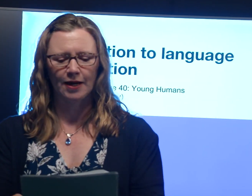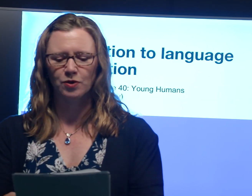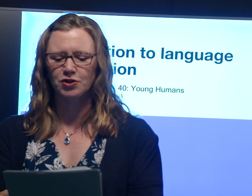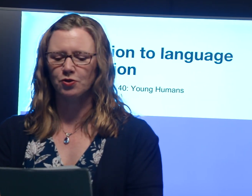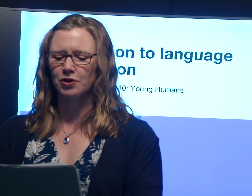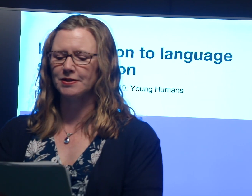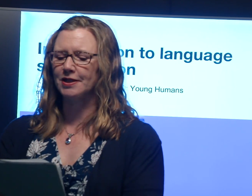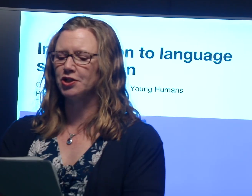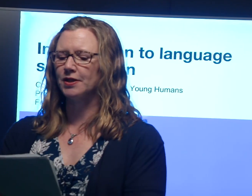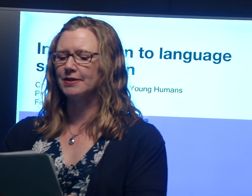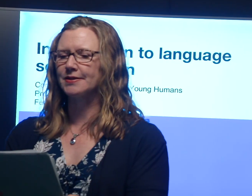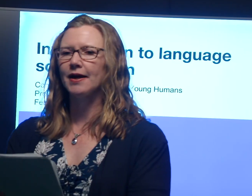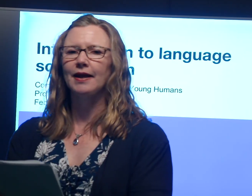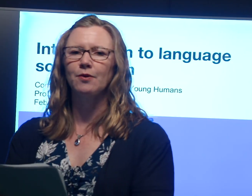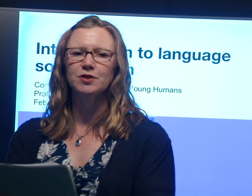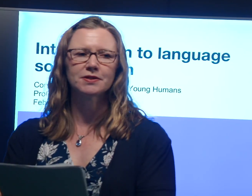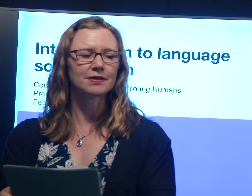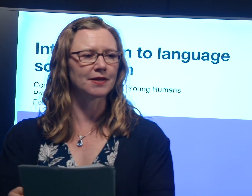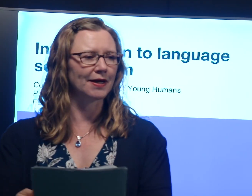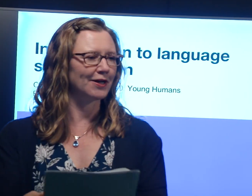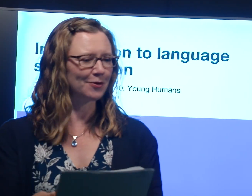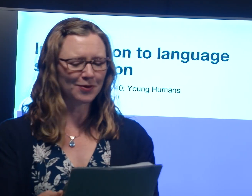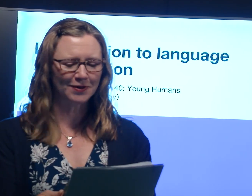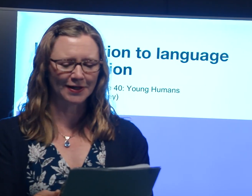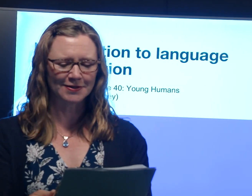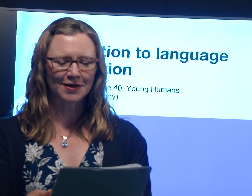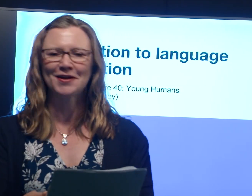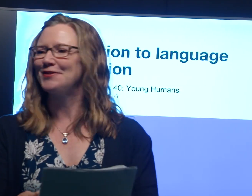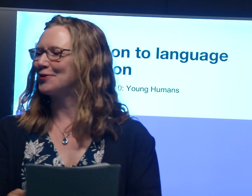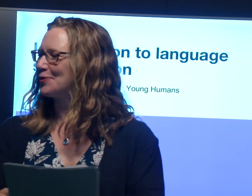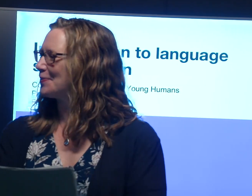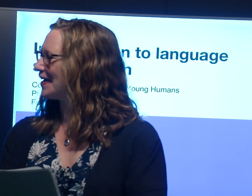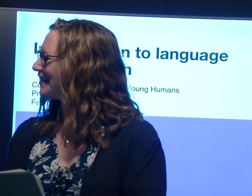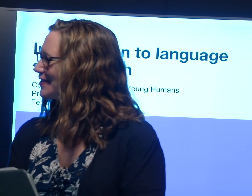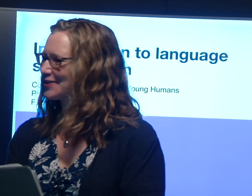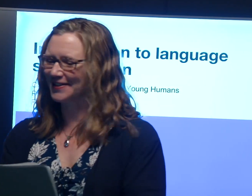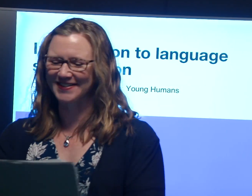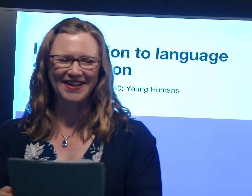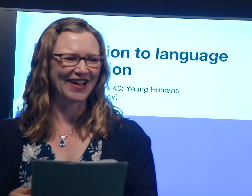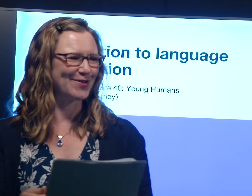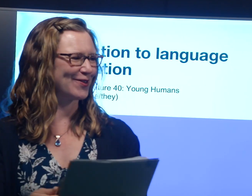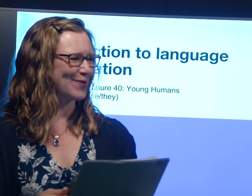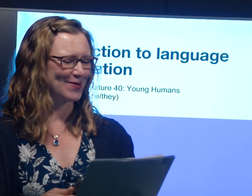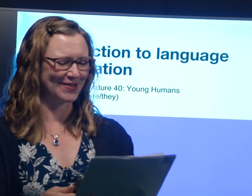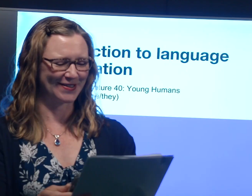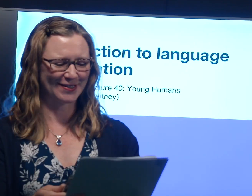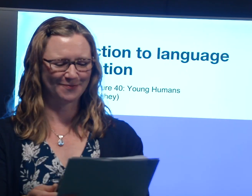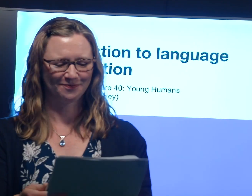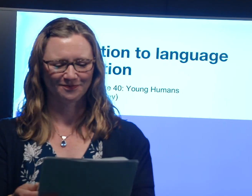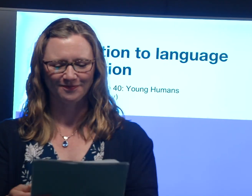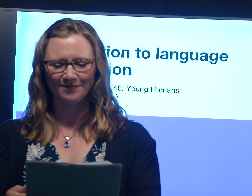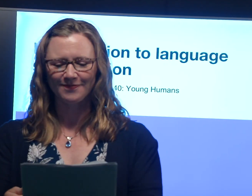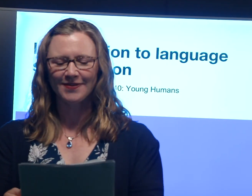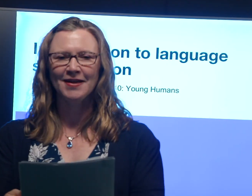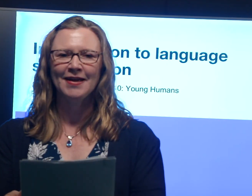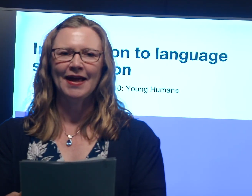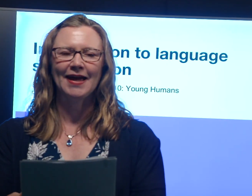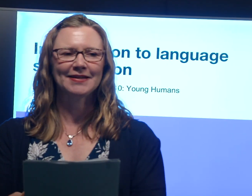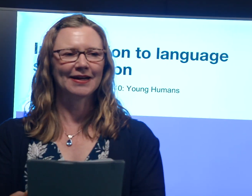language socialization, and sign languages in signing communities. So you may wish to check out her courses. And I'd